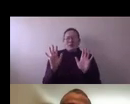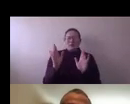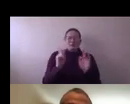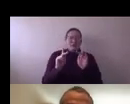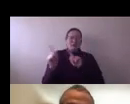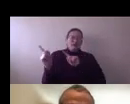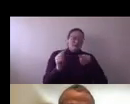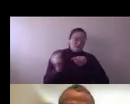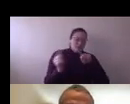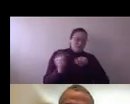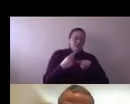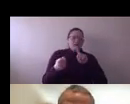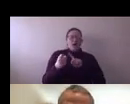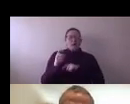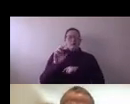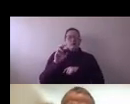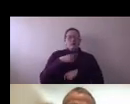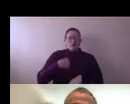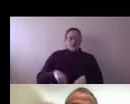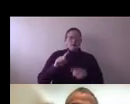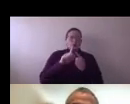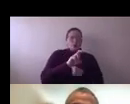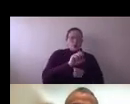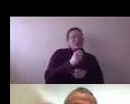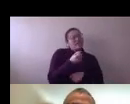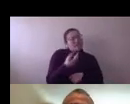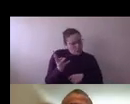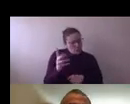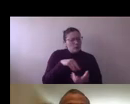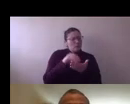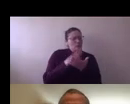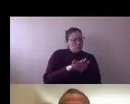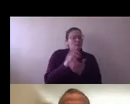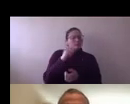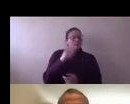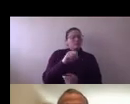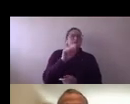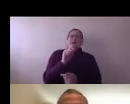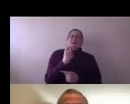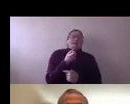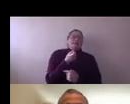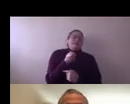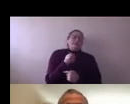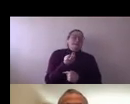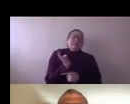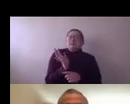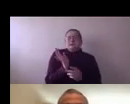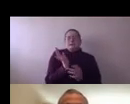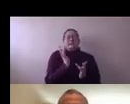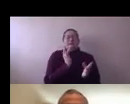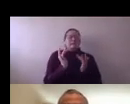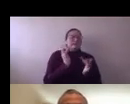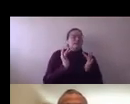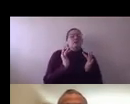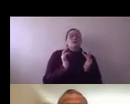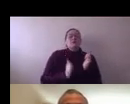from mainland China to the US. There were a few that I've documented, but very few. But